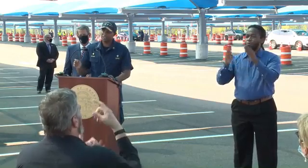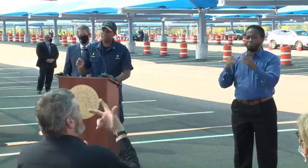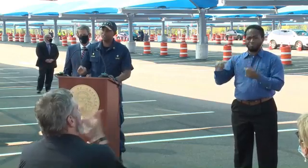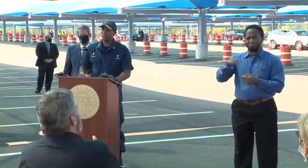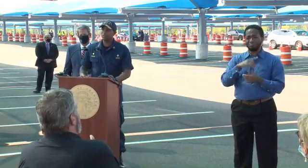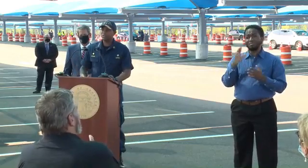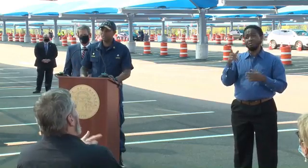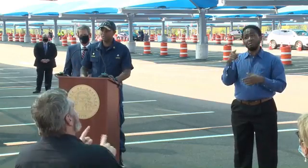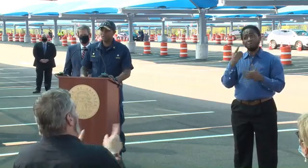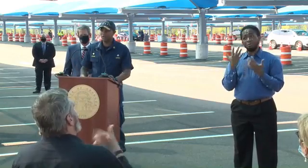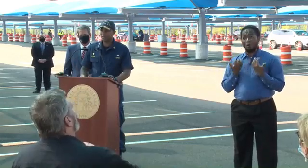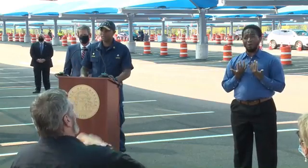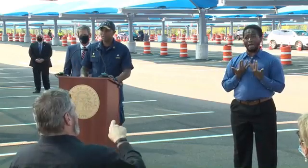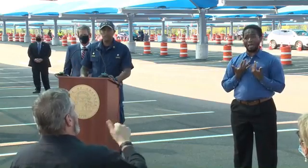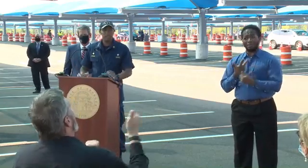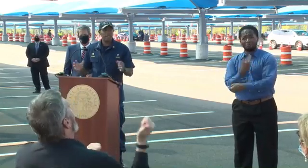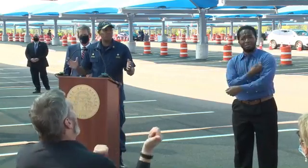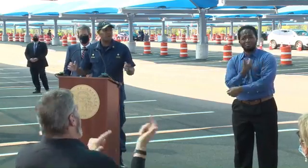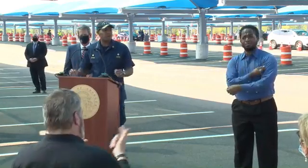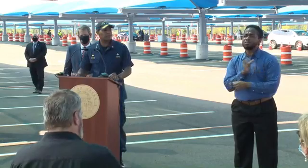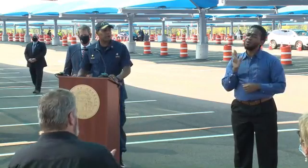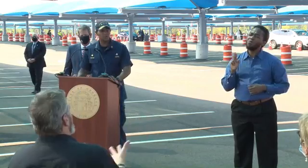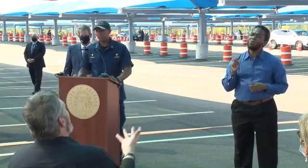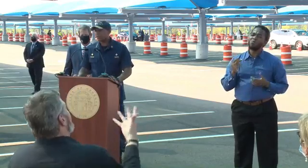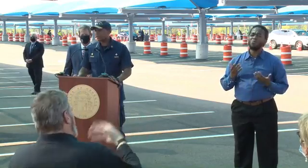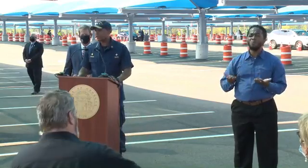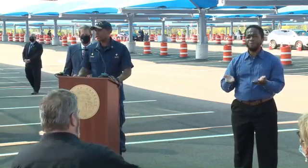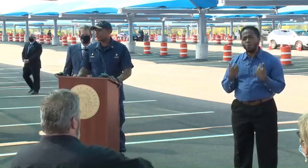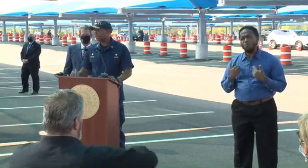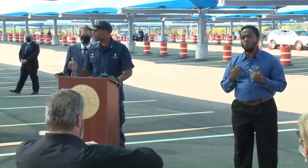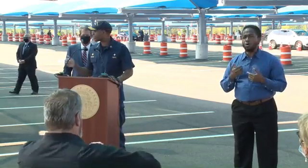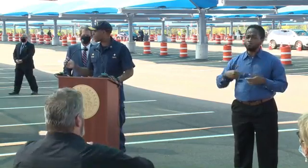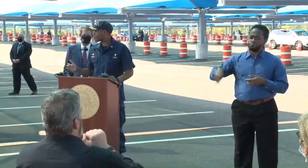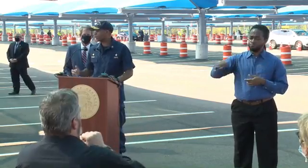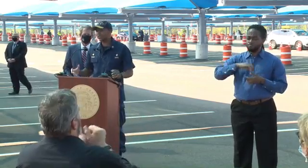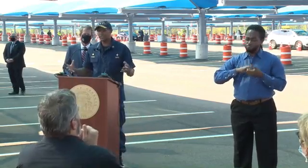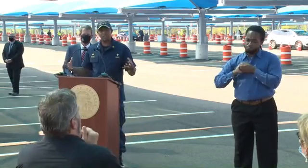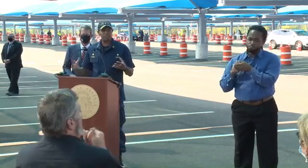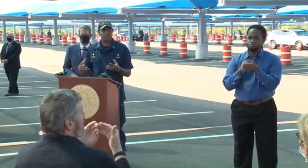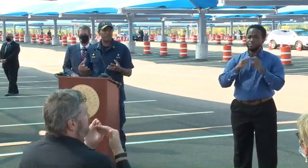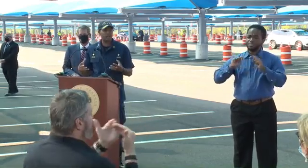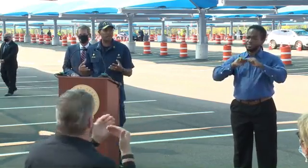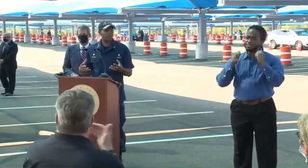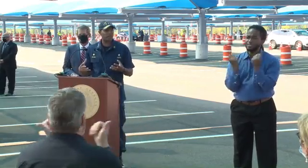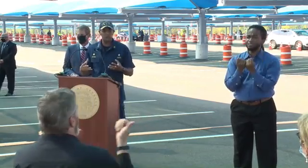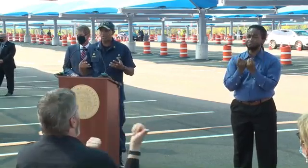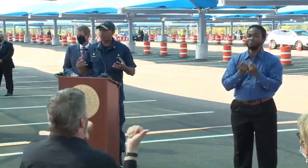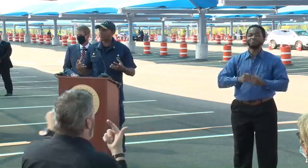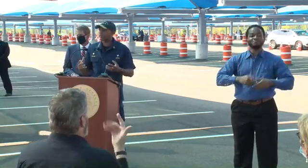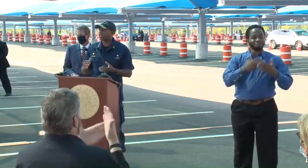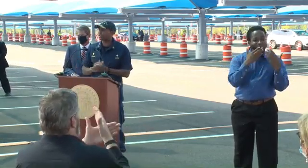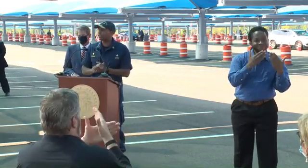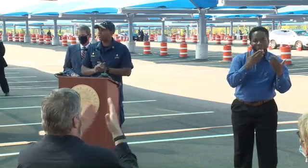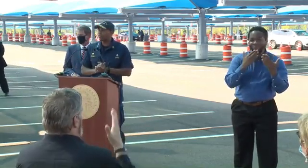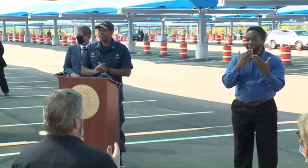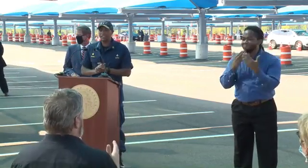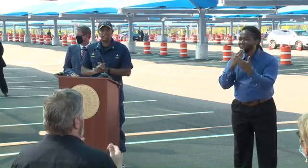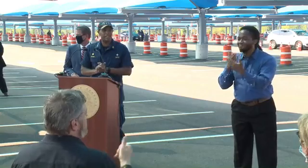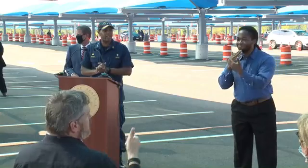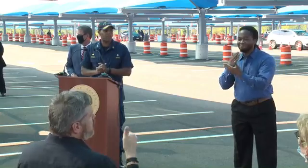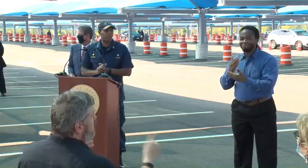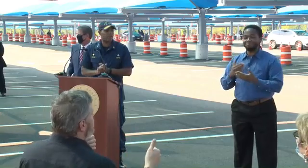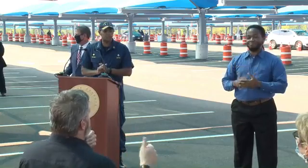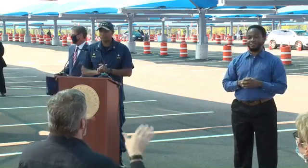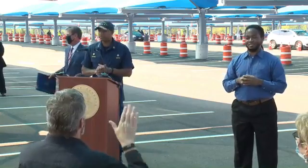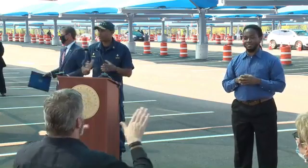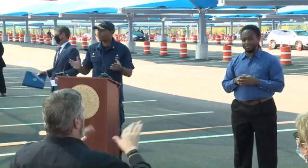to continue to do your part. Thank you to all the partners who are here today. As the governor mentioned, this is made possible through cooperation with